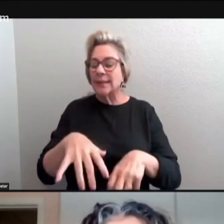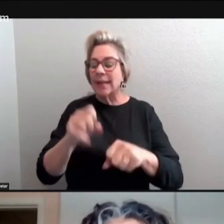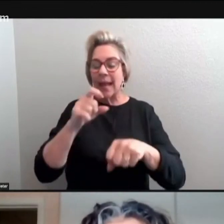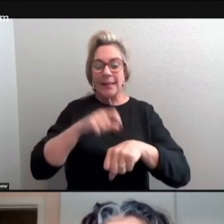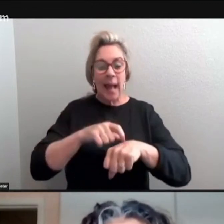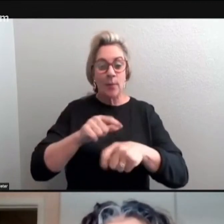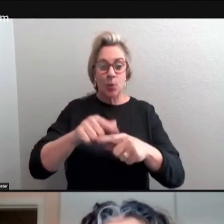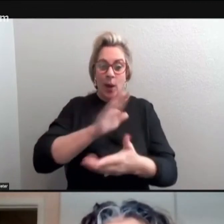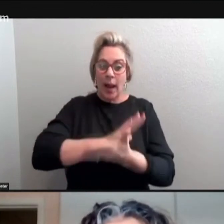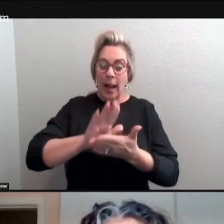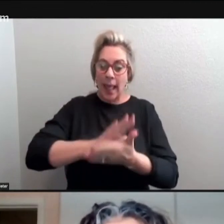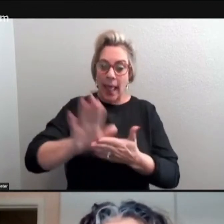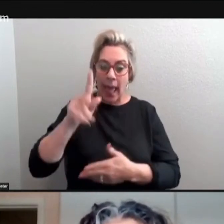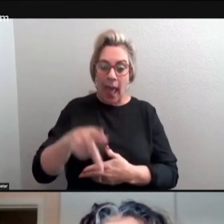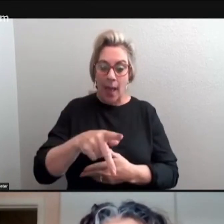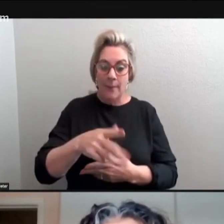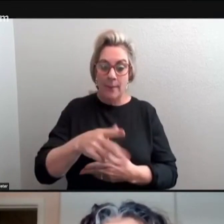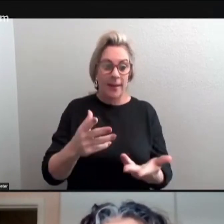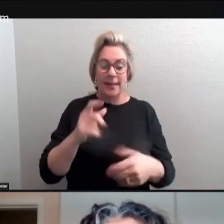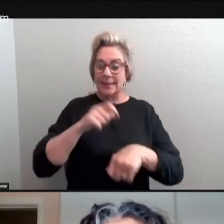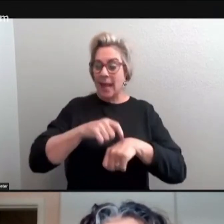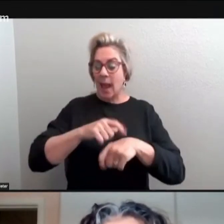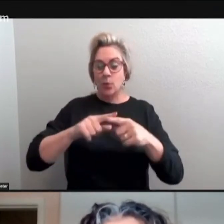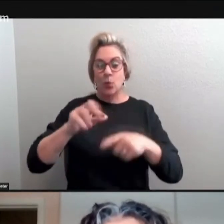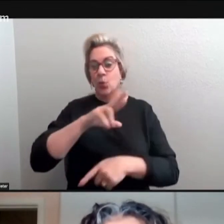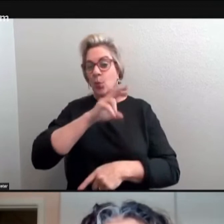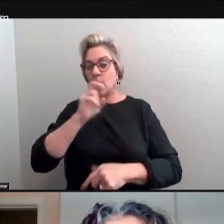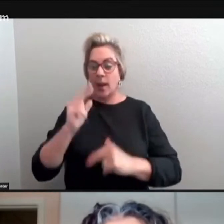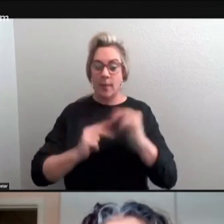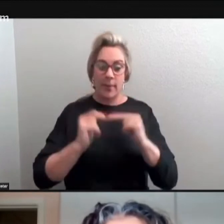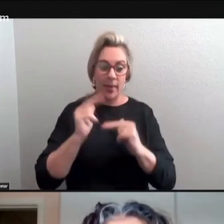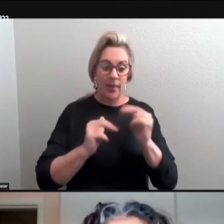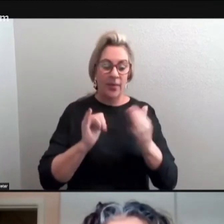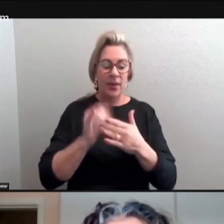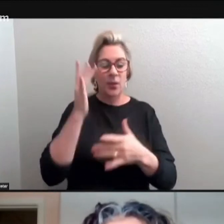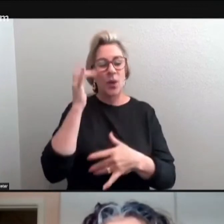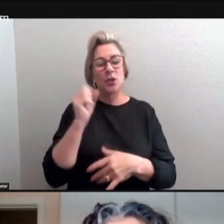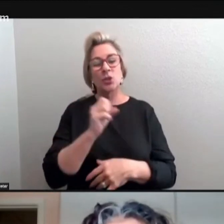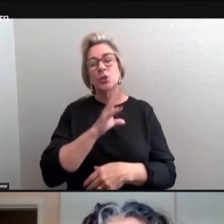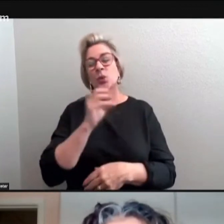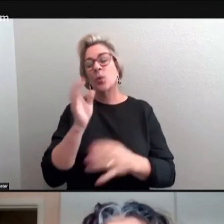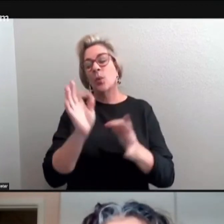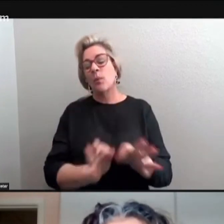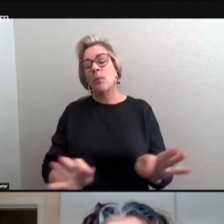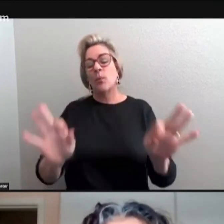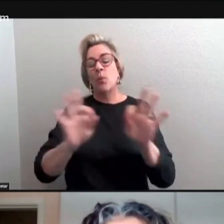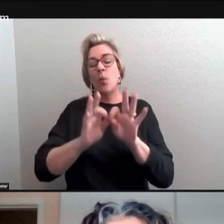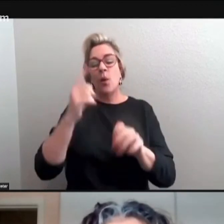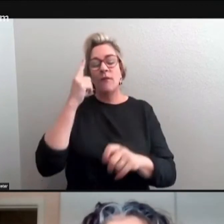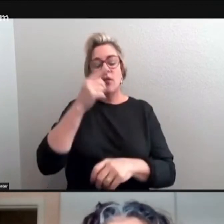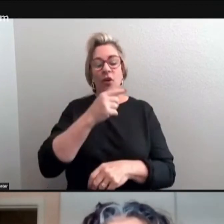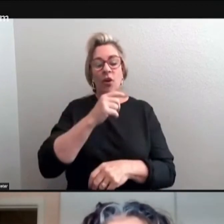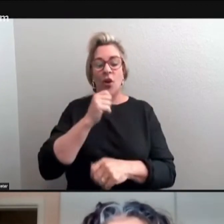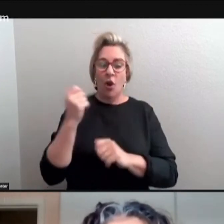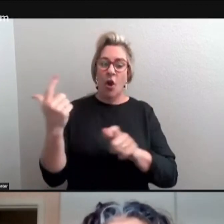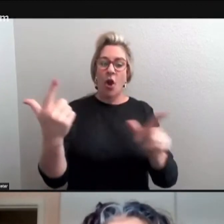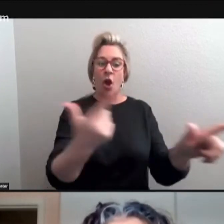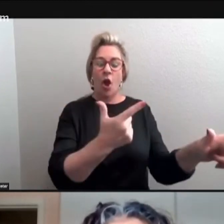the debris. It's going to take time to rebuild. And this is why it's so important for all of us to rally as one.